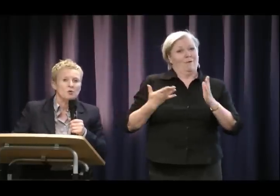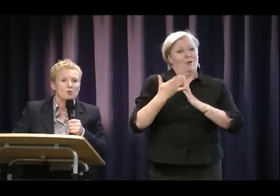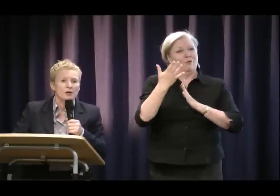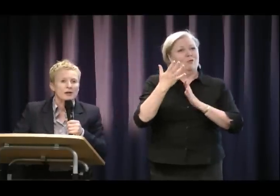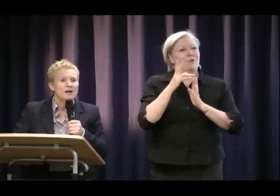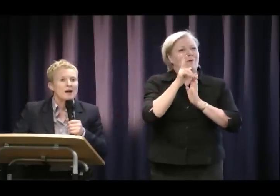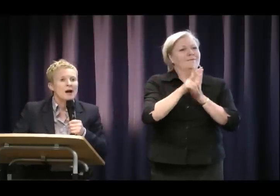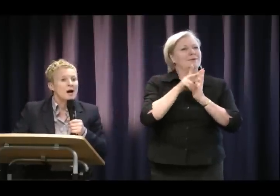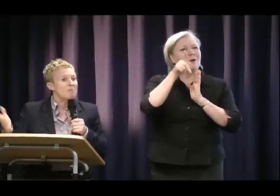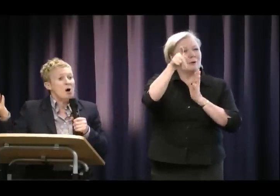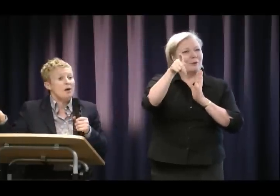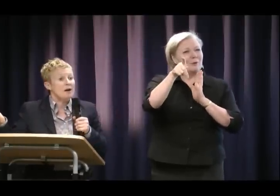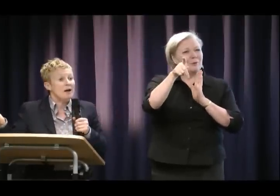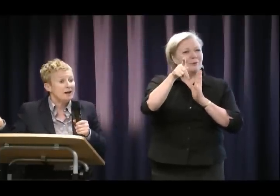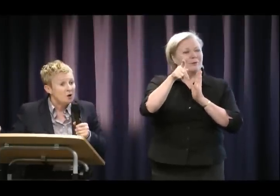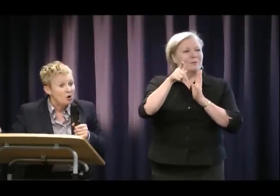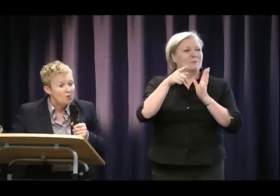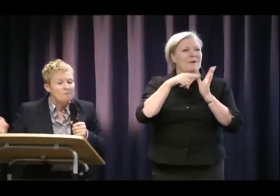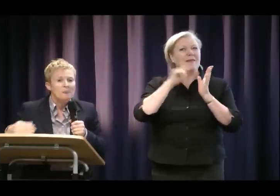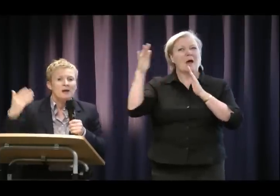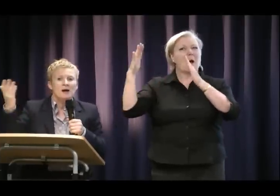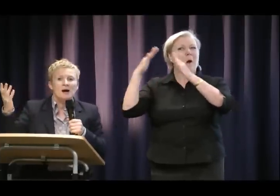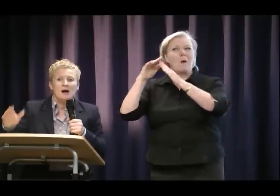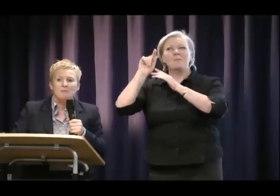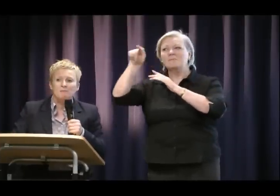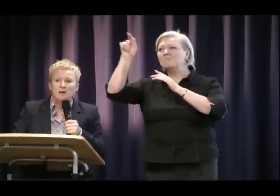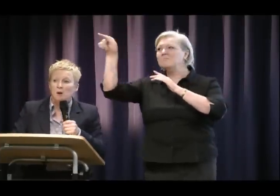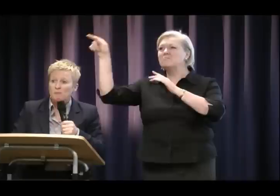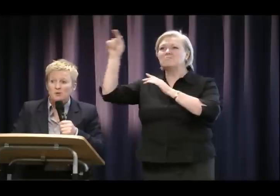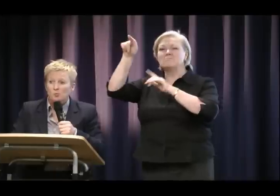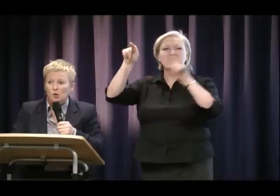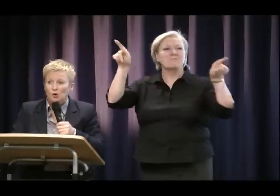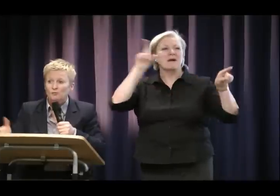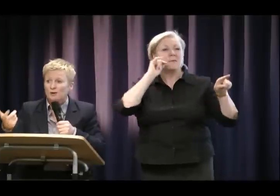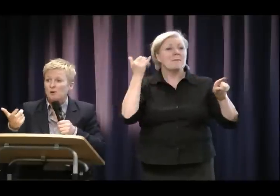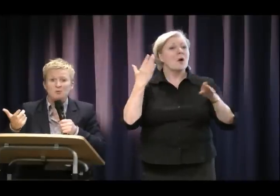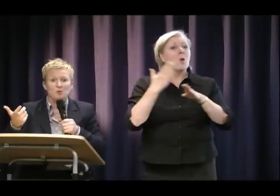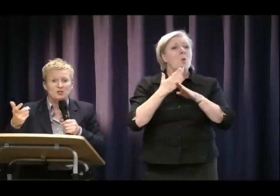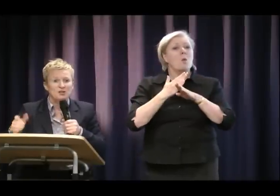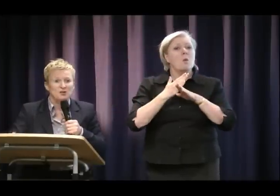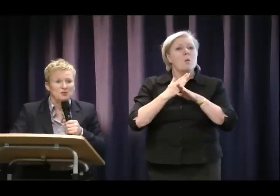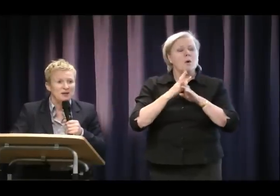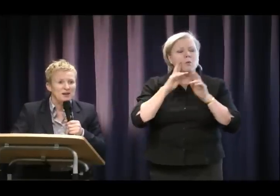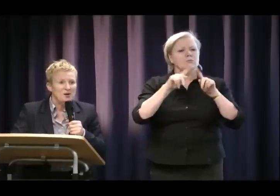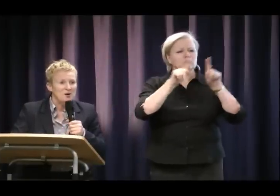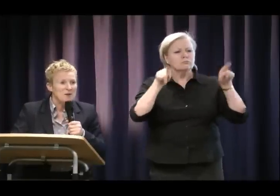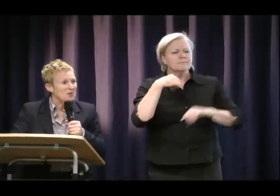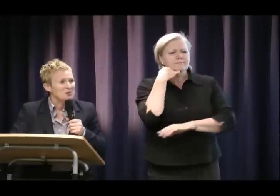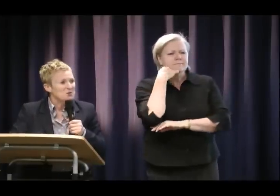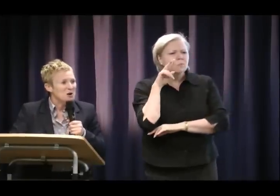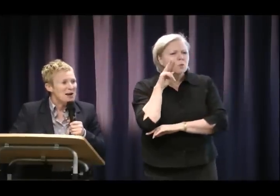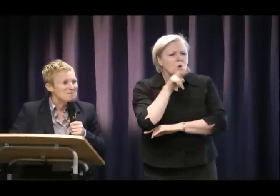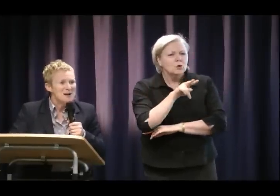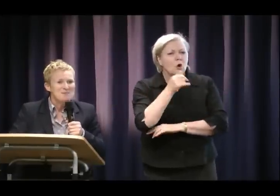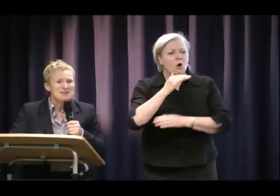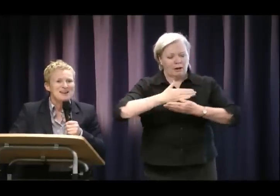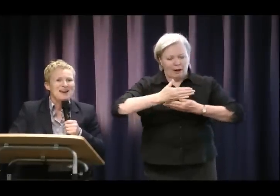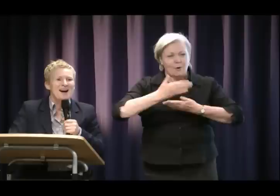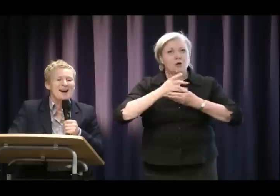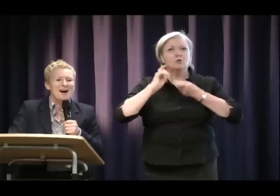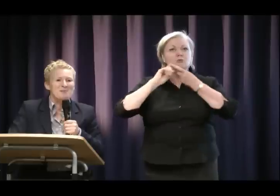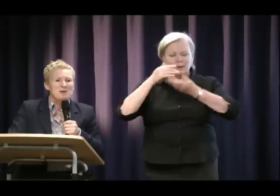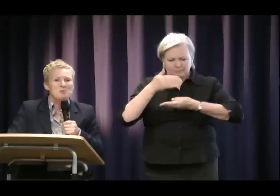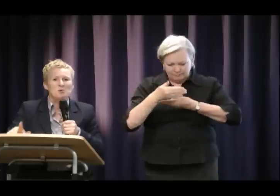video recording, either at home, they might be at work, they might be watching it on their iPad on the tram